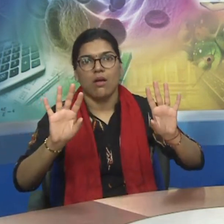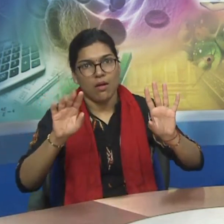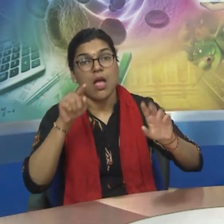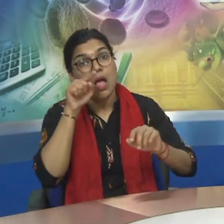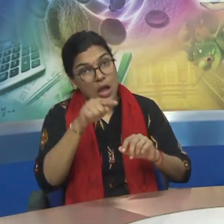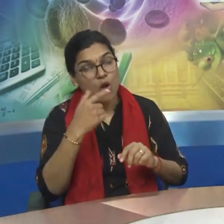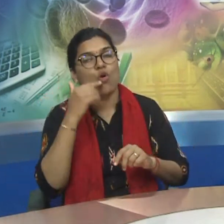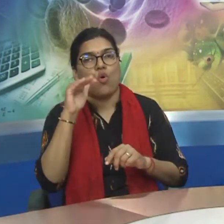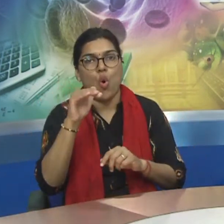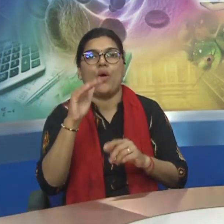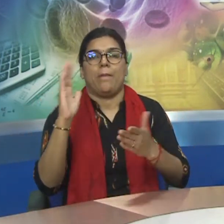So